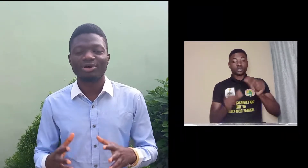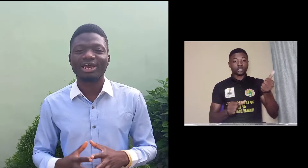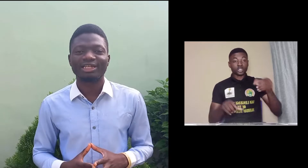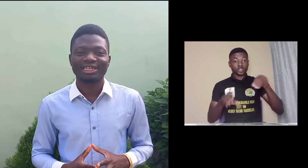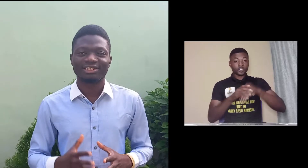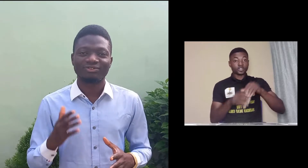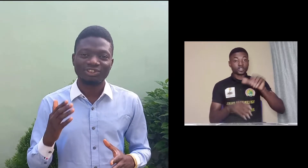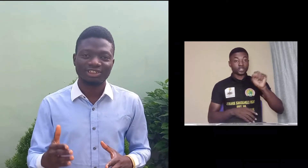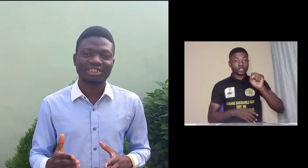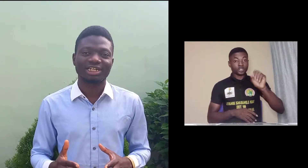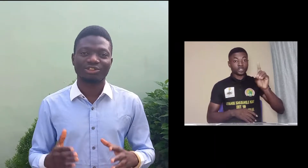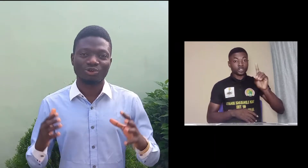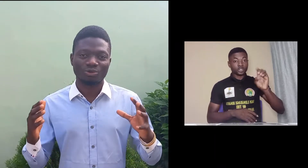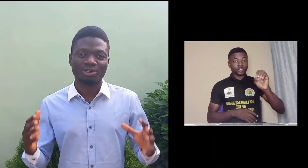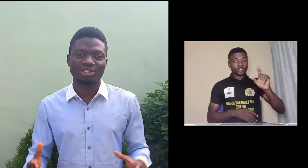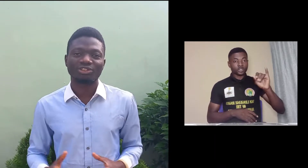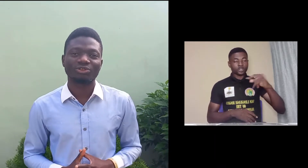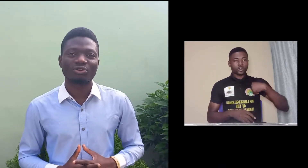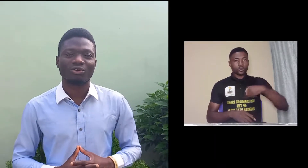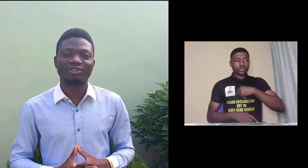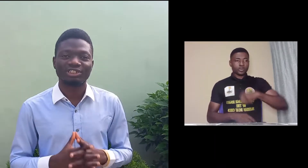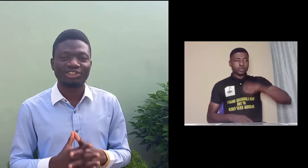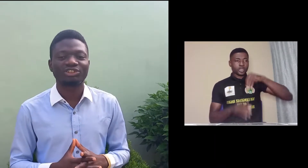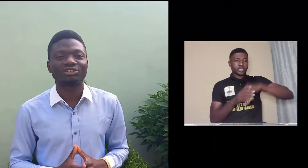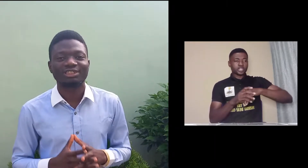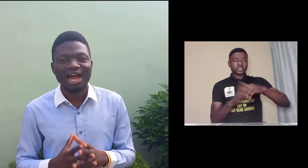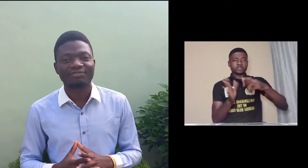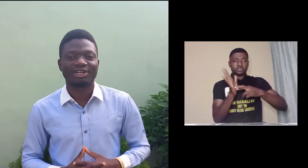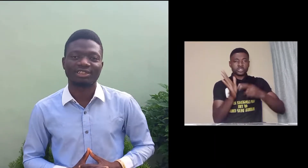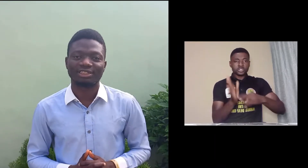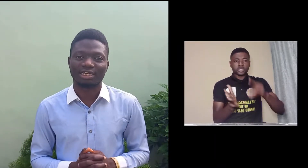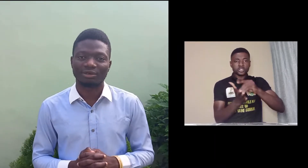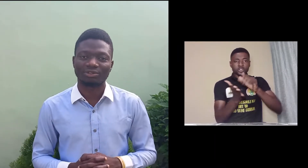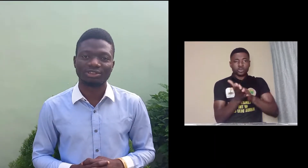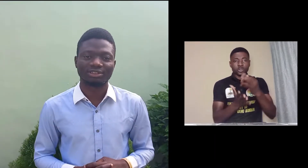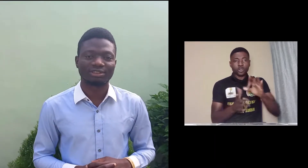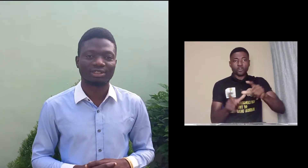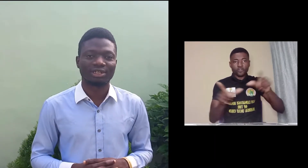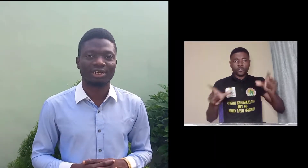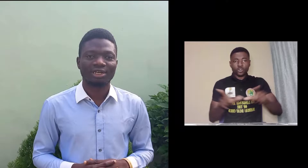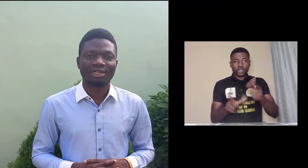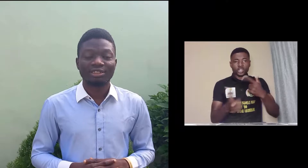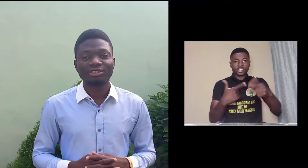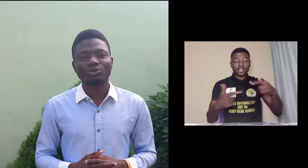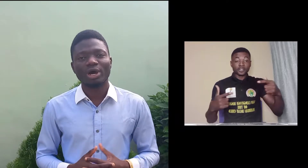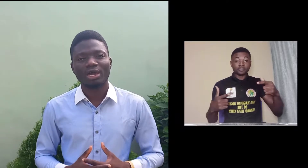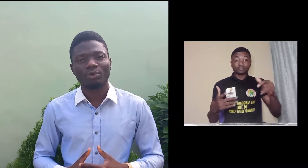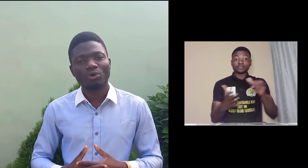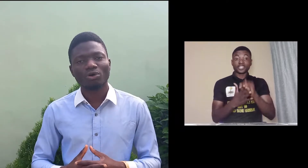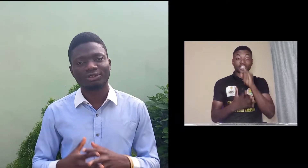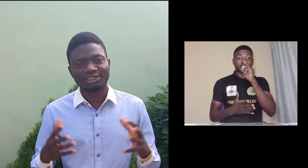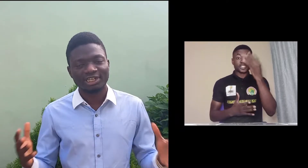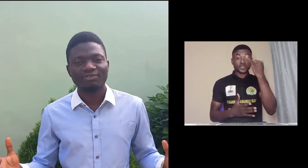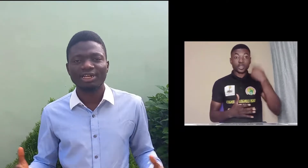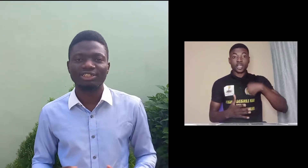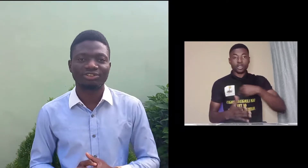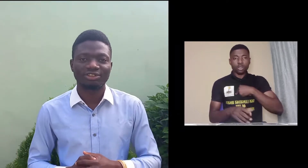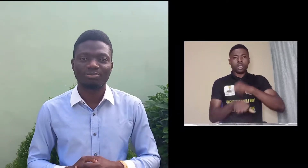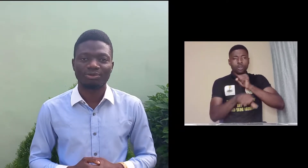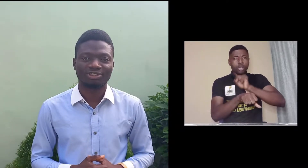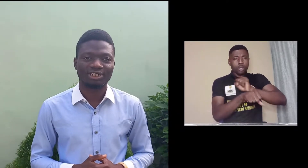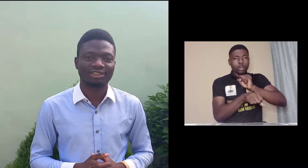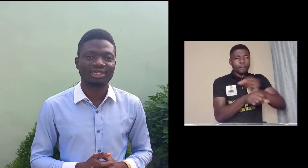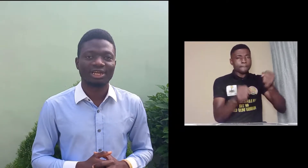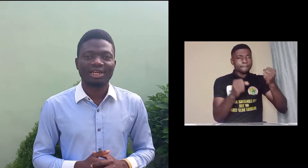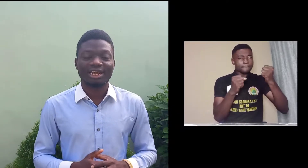we take pride in the research and documentation of Indigenous African sign language. This is why we work on several